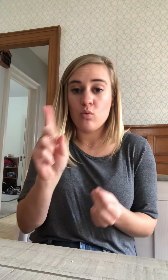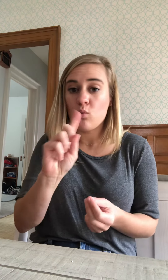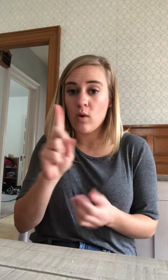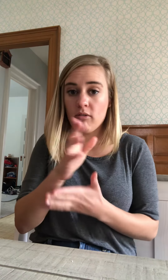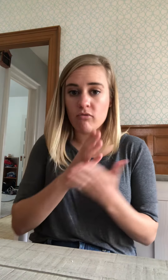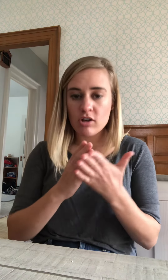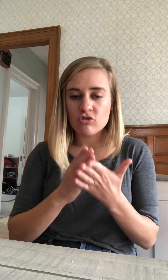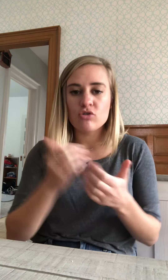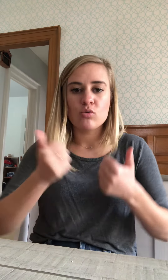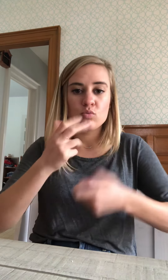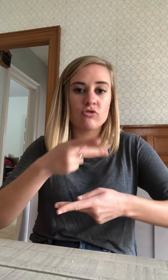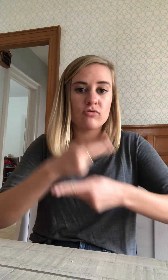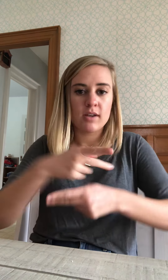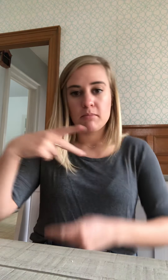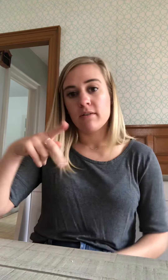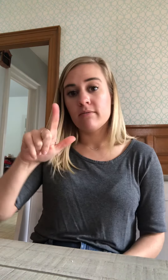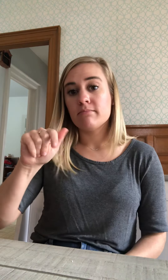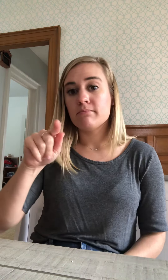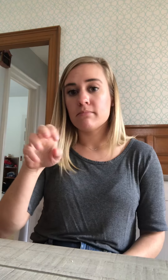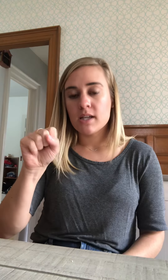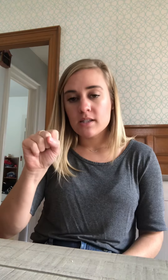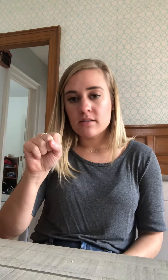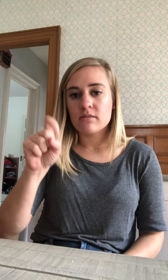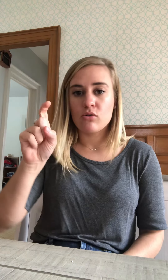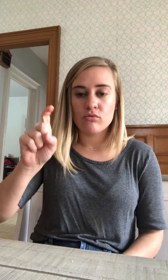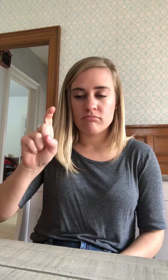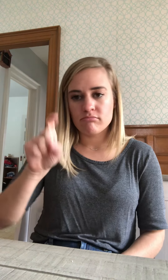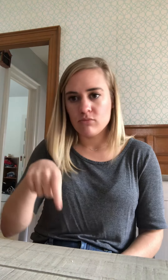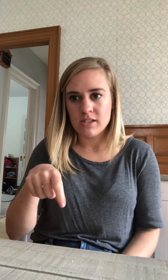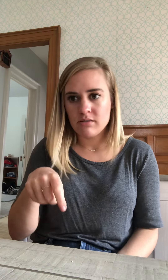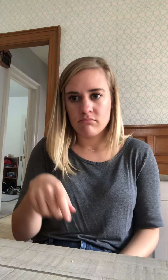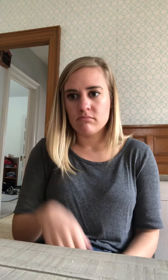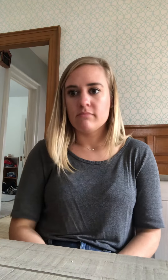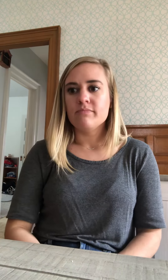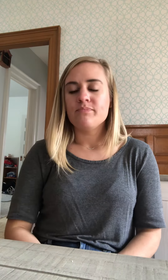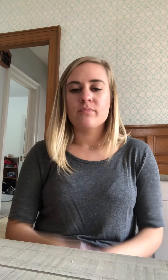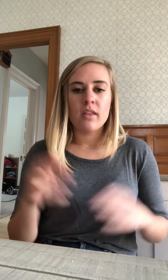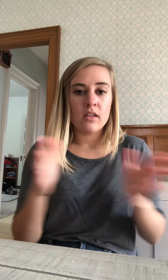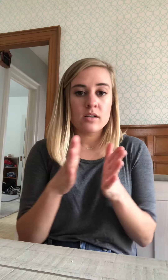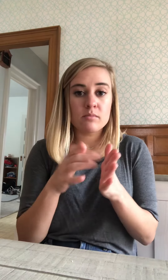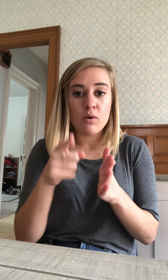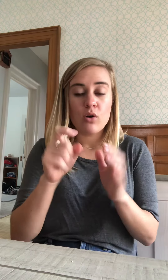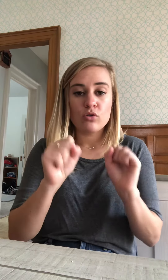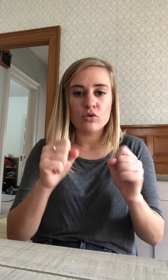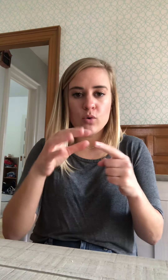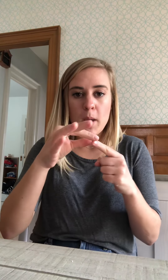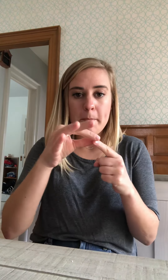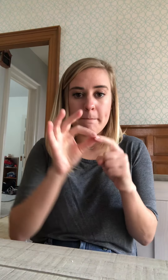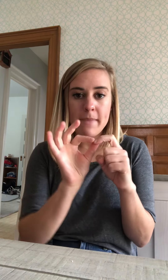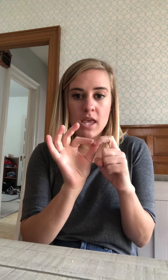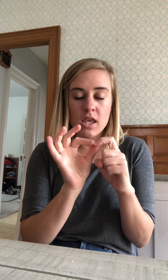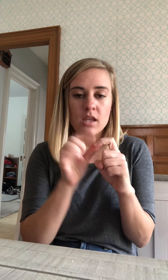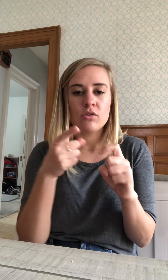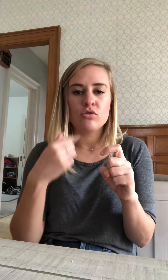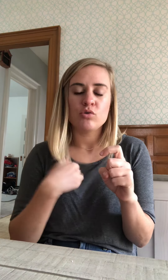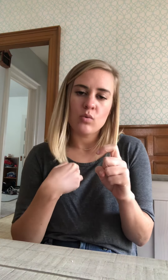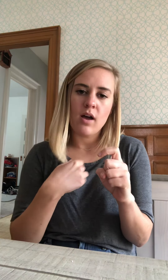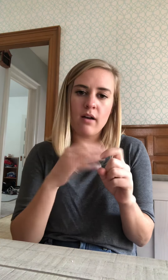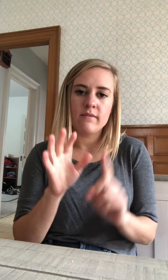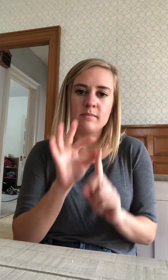plates you're going to need. These plates in the midface, the smaller ones, you can bend with your fingers. They have bending instrumentation to do this. But again,